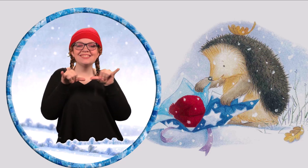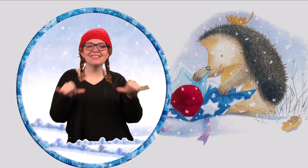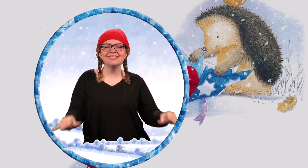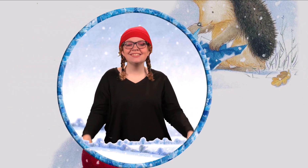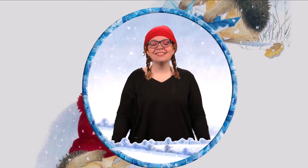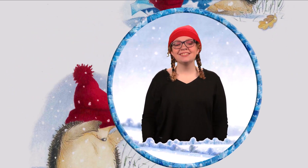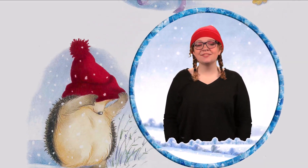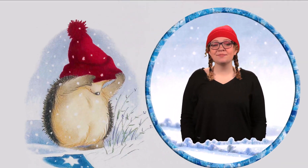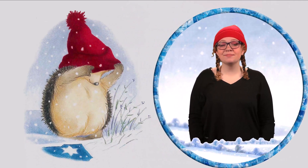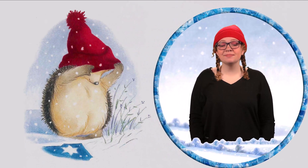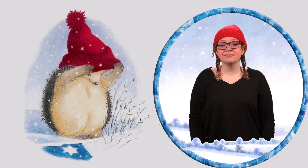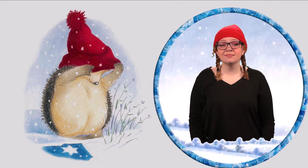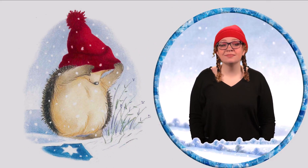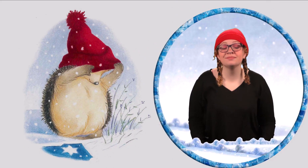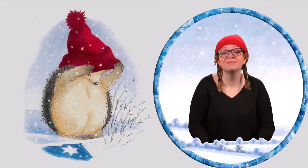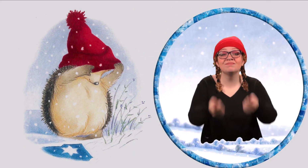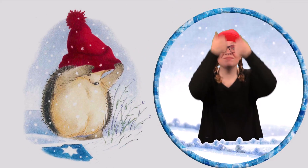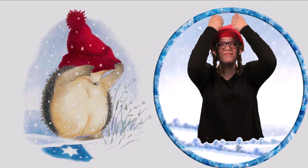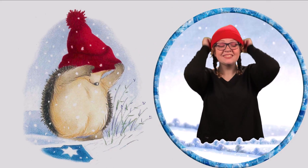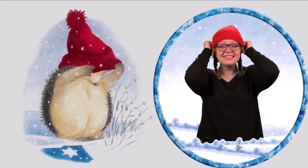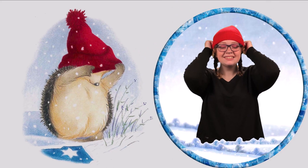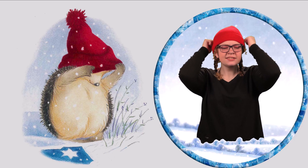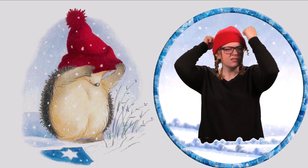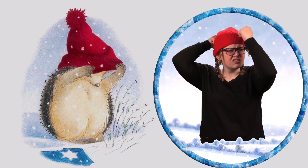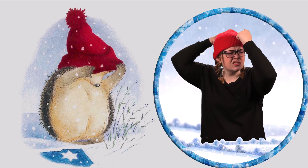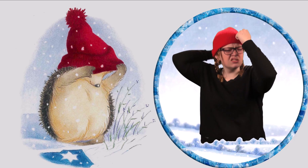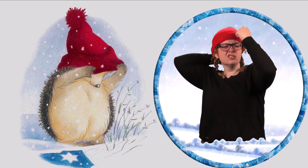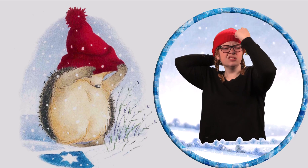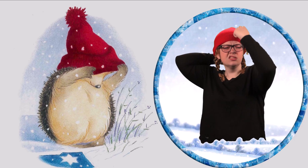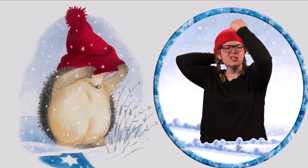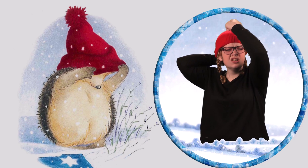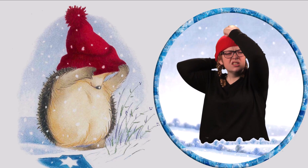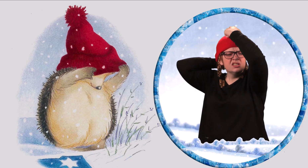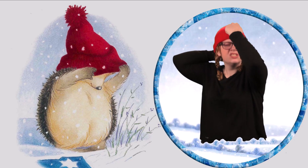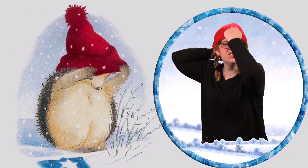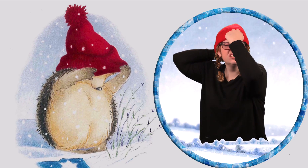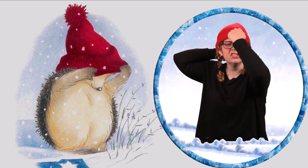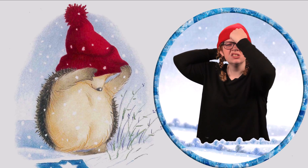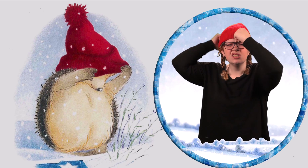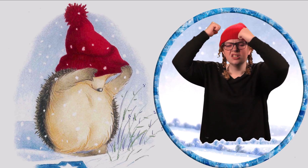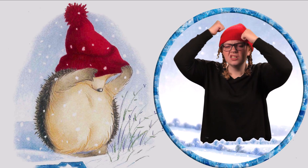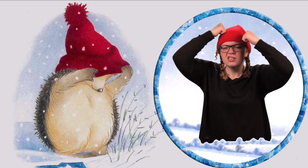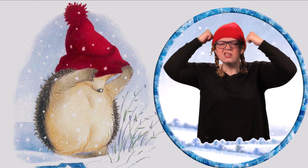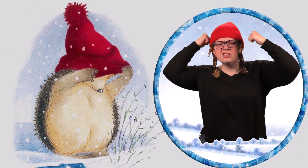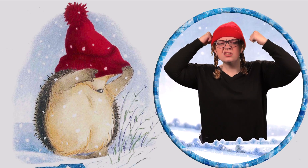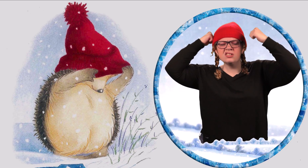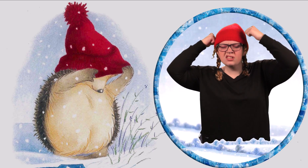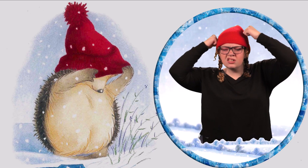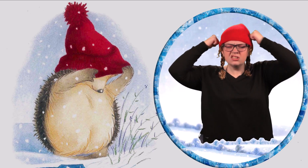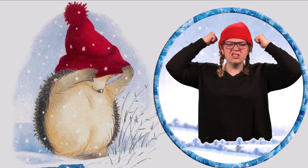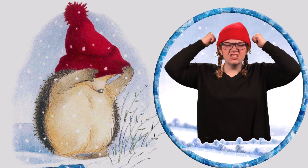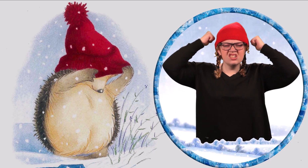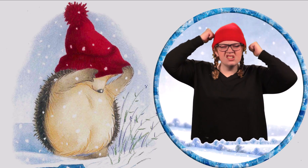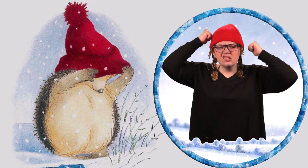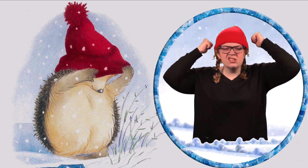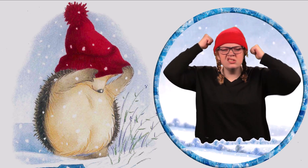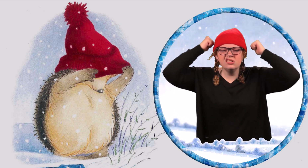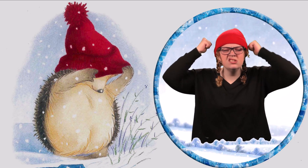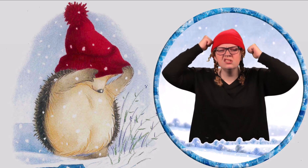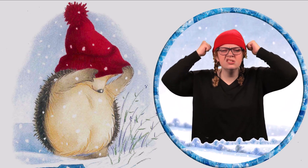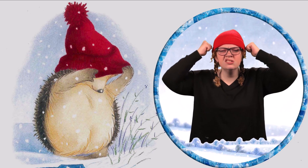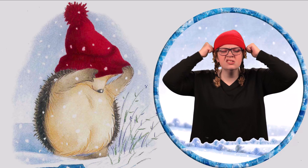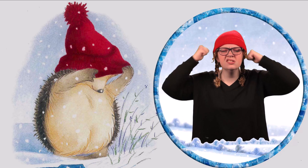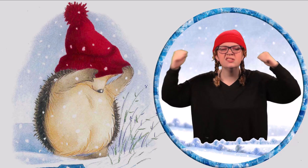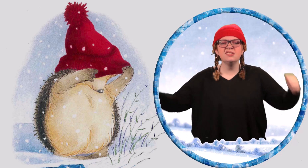hedgehog size. He put it on at once. He pulled it to the back, he pulled it to the front, he pulled it to one side, he pulled it to